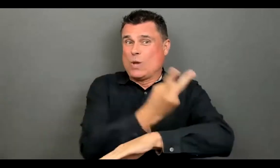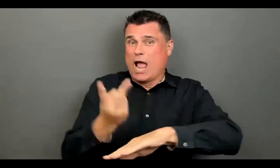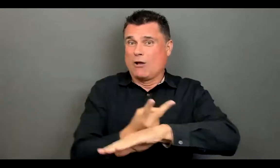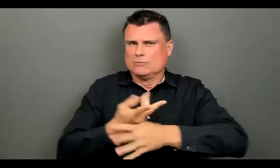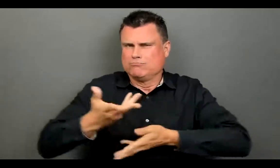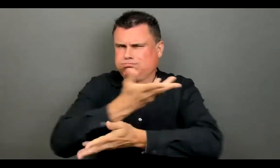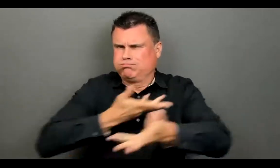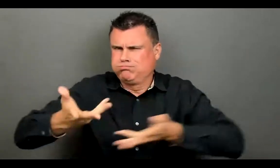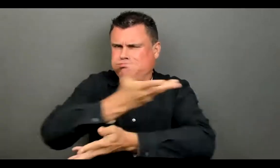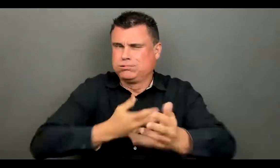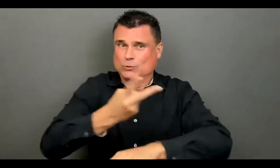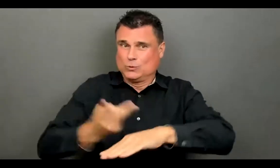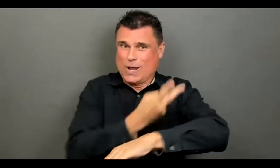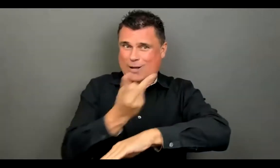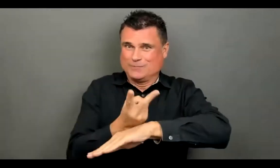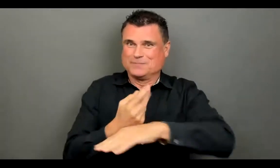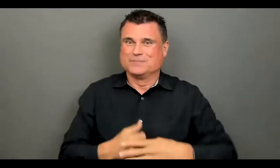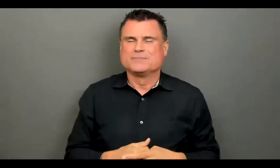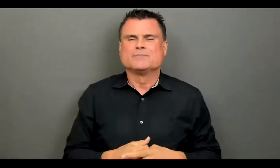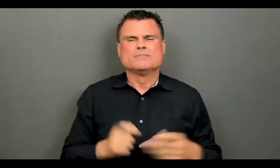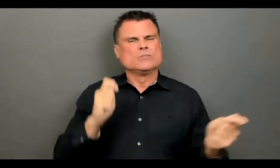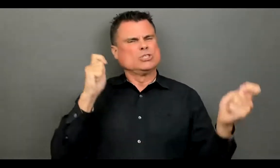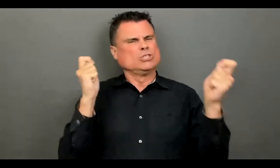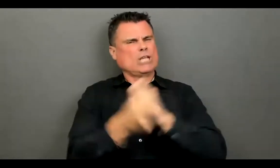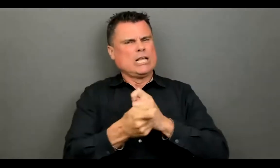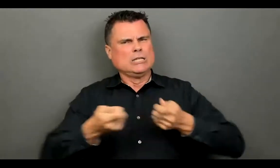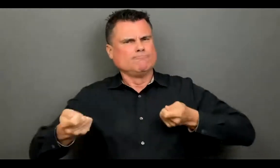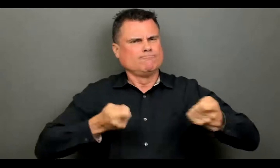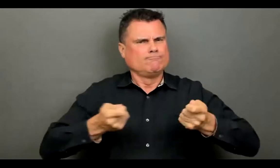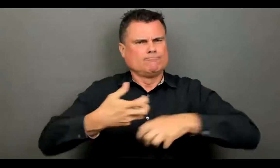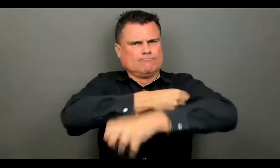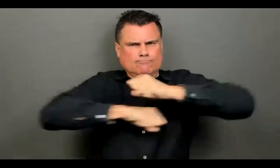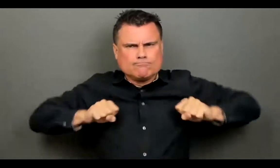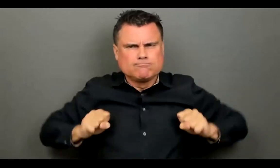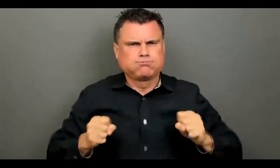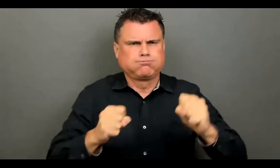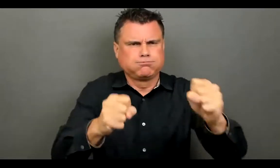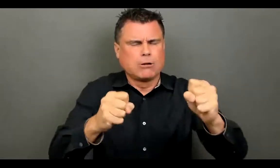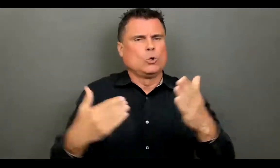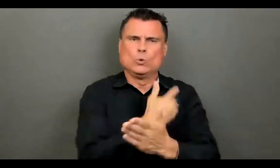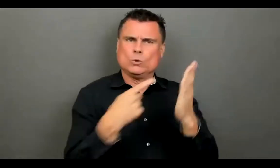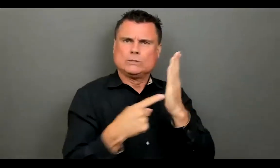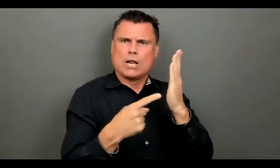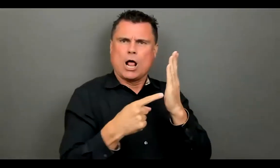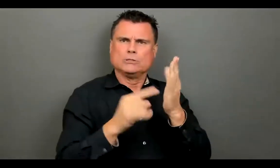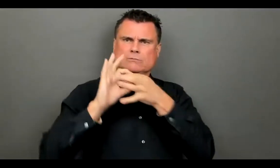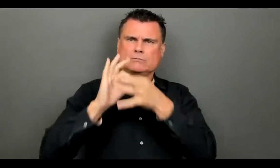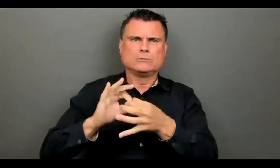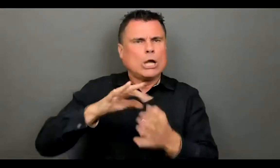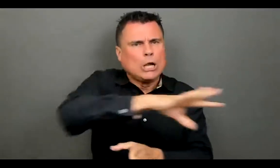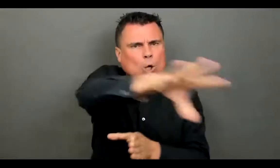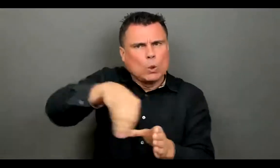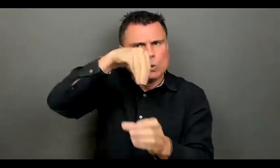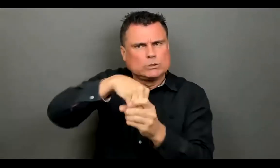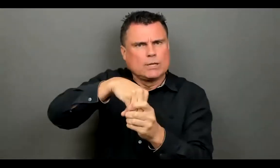The Change Makers in Action, Cutting Edge Technology for Disability Inclusive Early